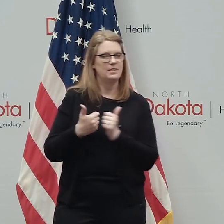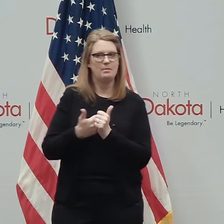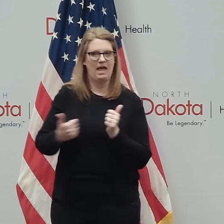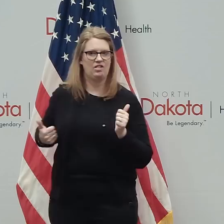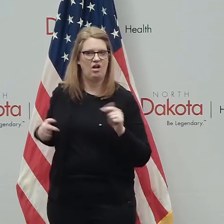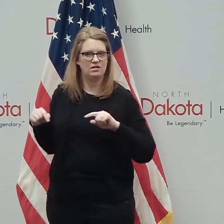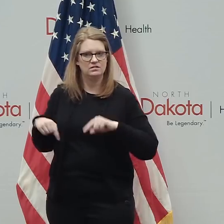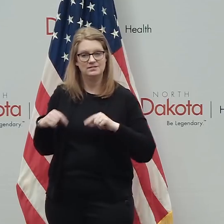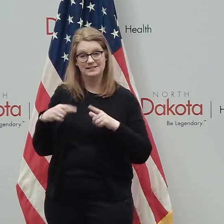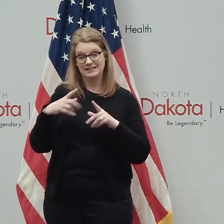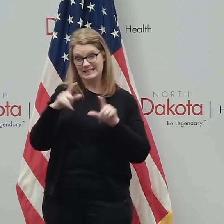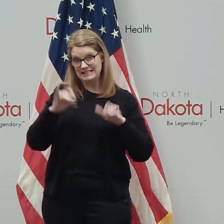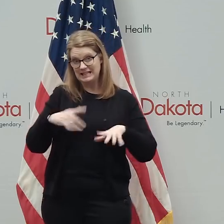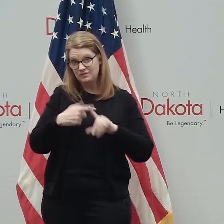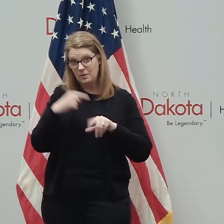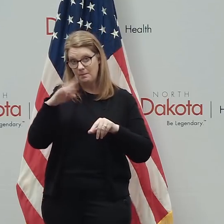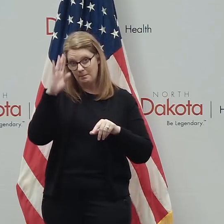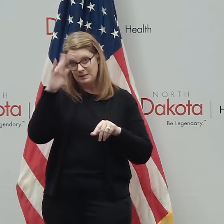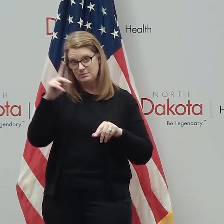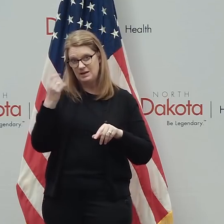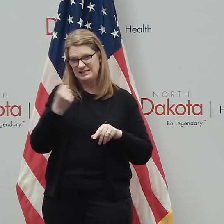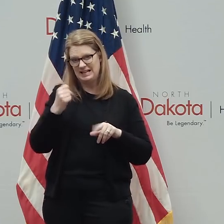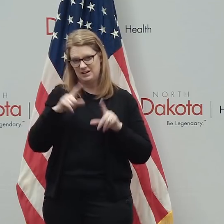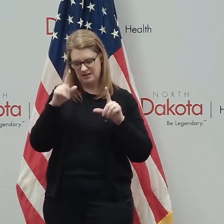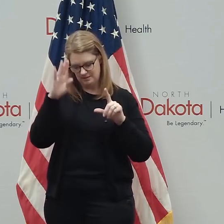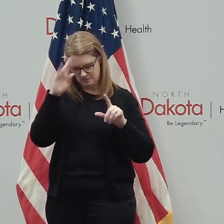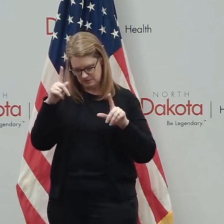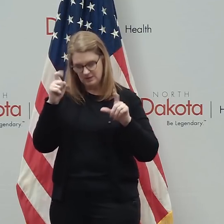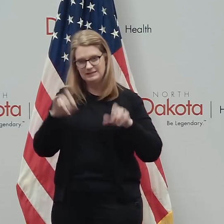Okay, the ones from Bismarck are backlogged.